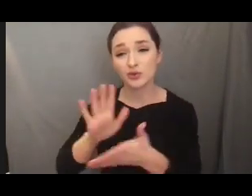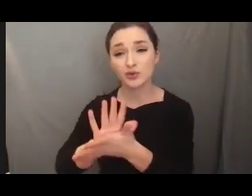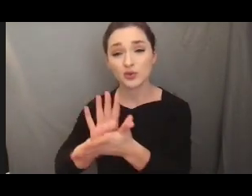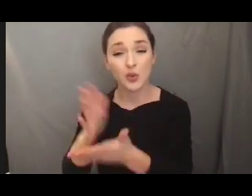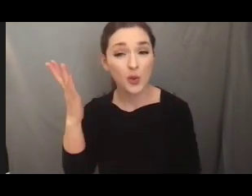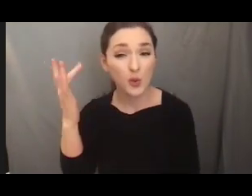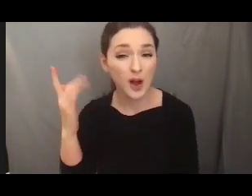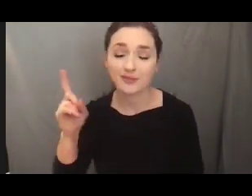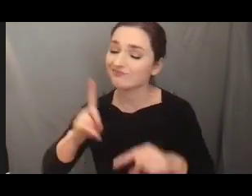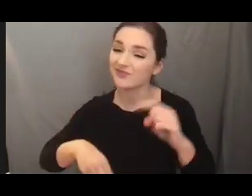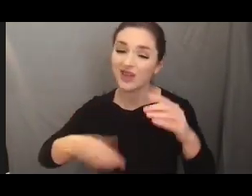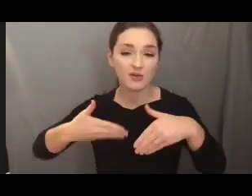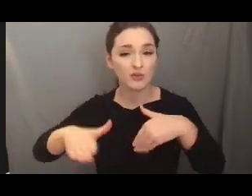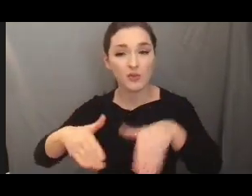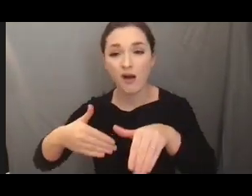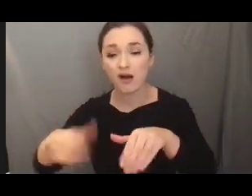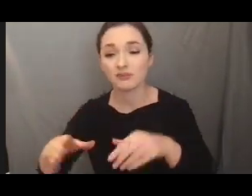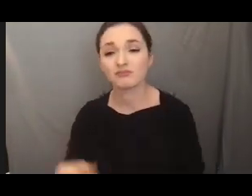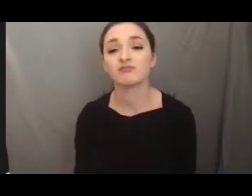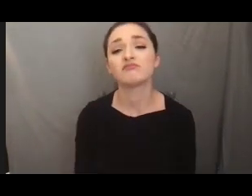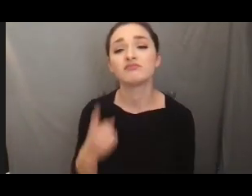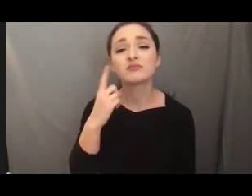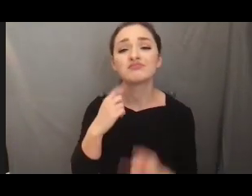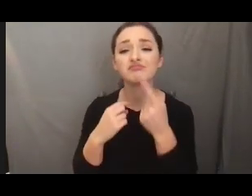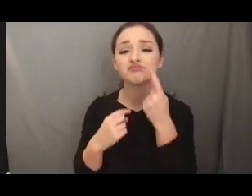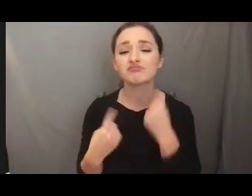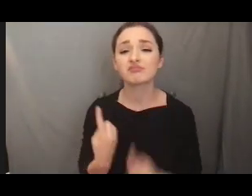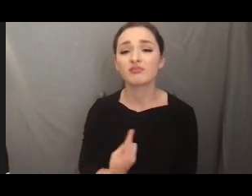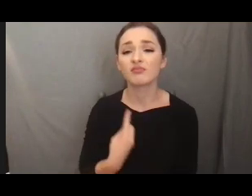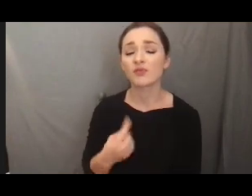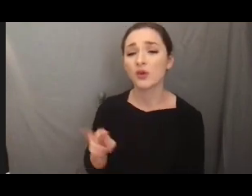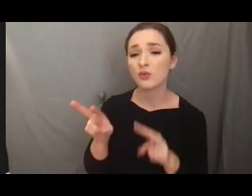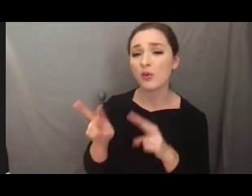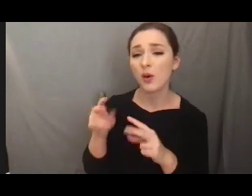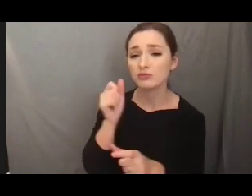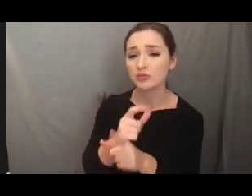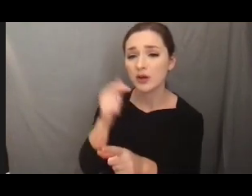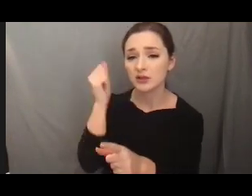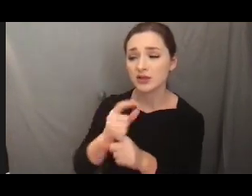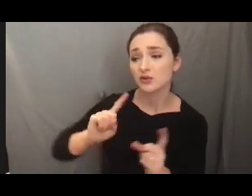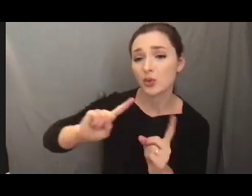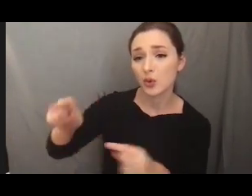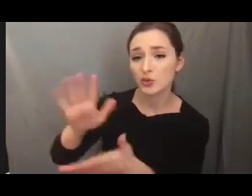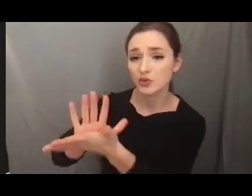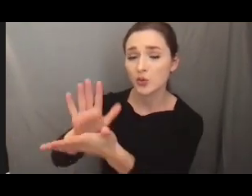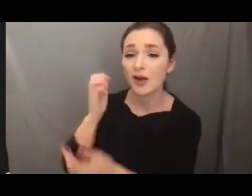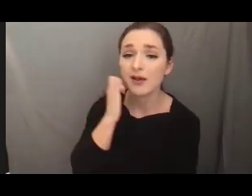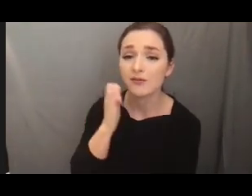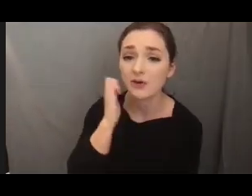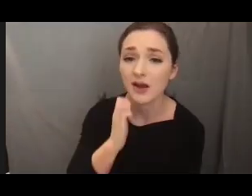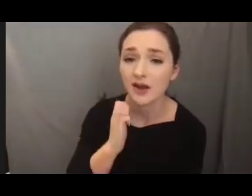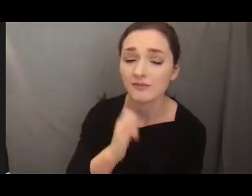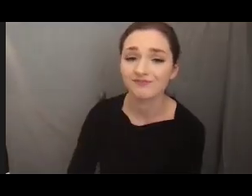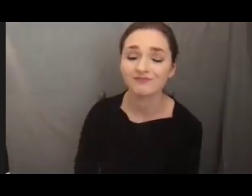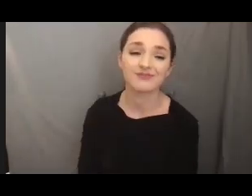lonely, she watched her brothers and sisters run off to school each day, leaving her behind. Finally, tired of crying